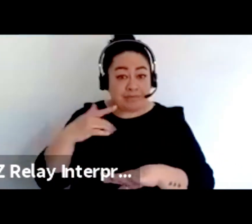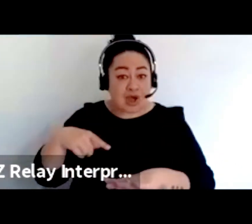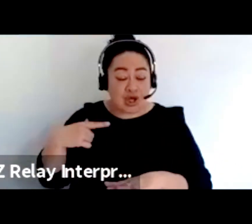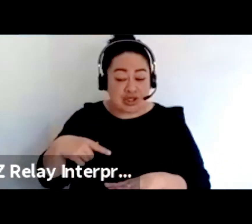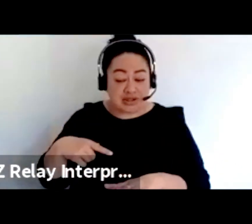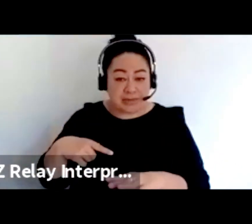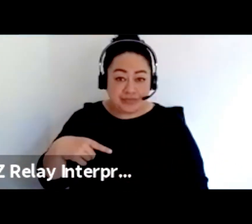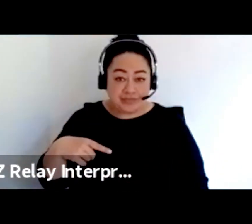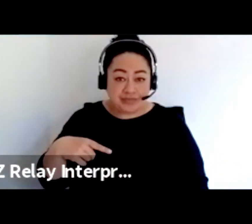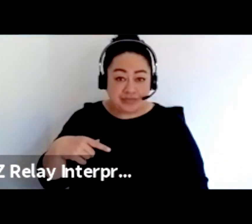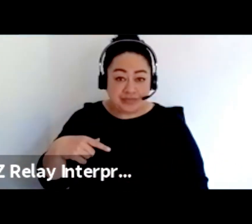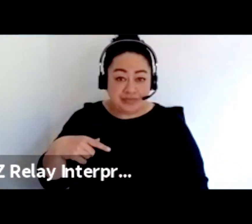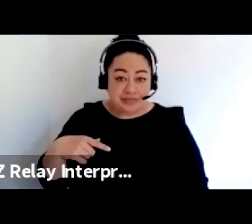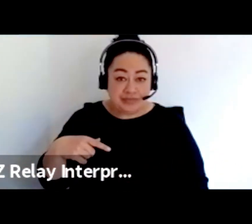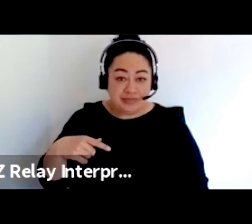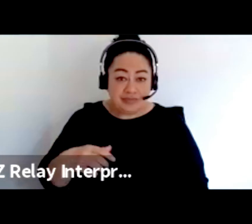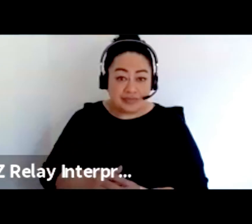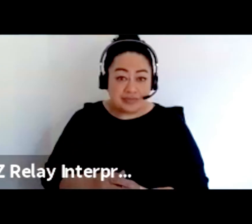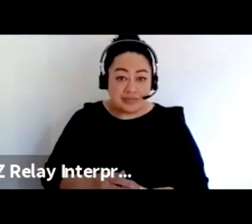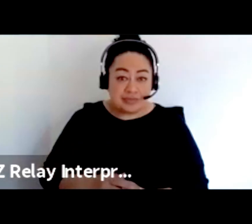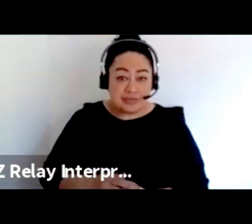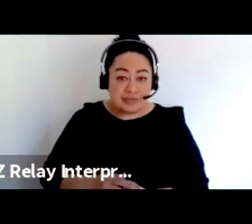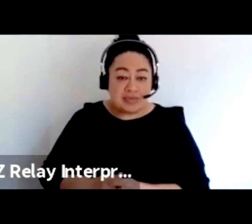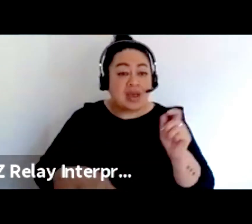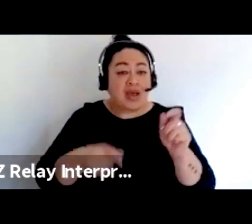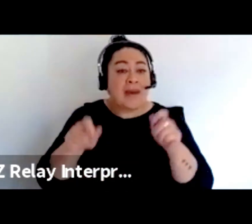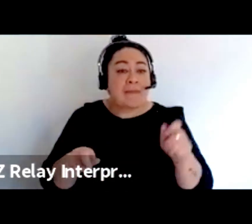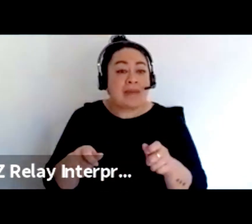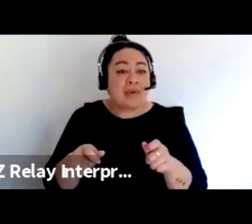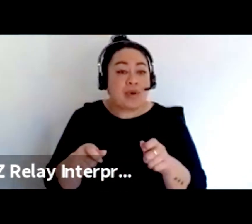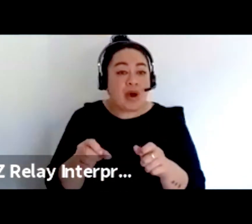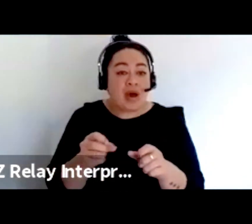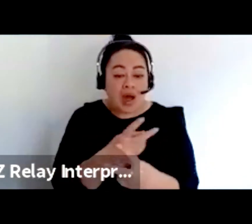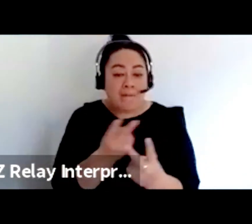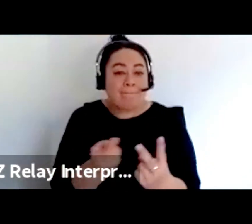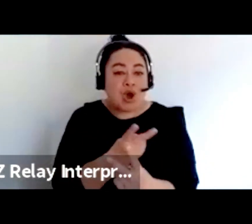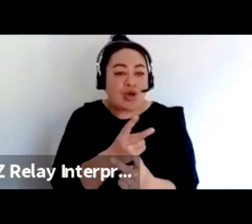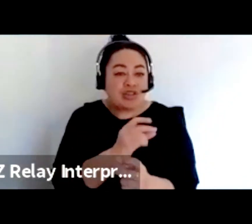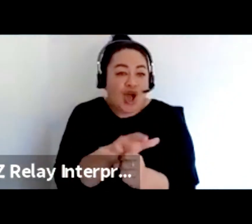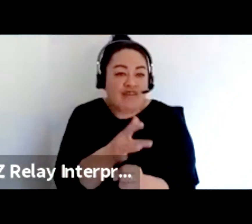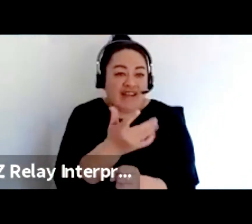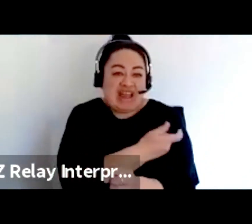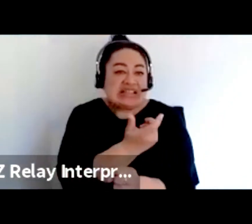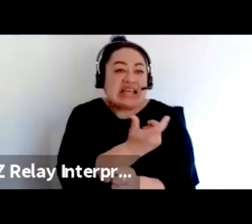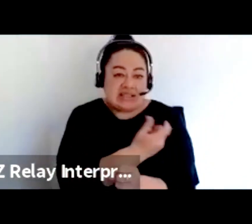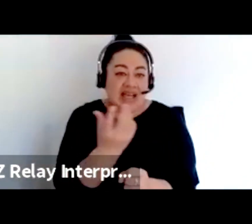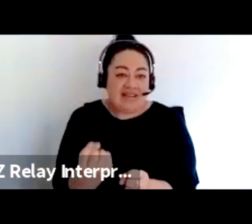this, so people that have received 2 vaccines, of the current